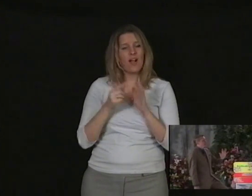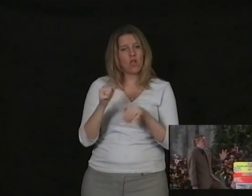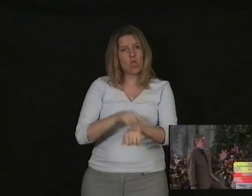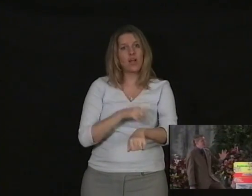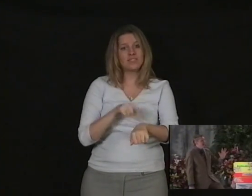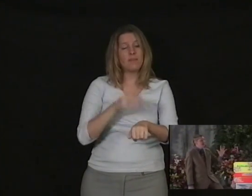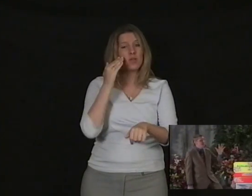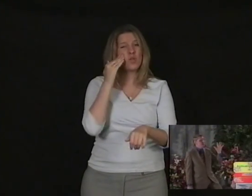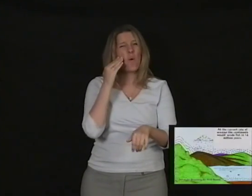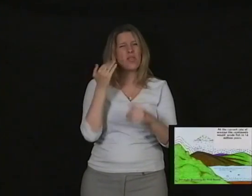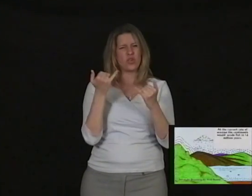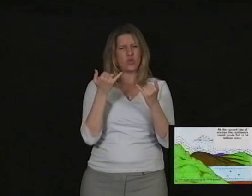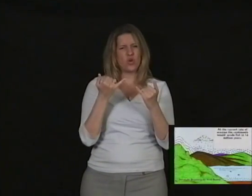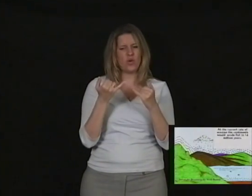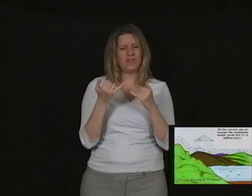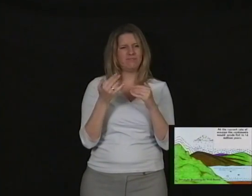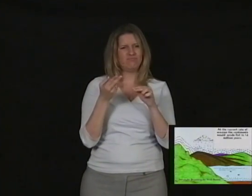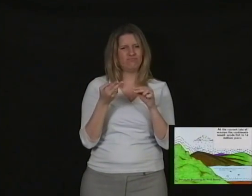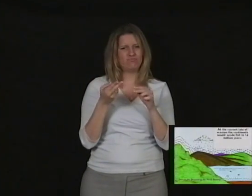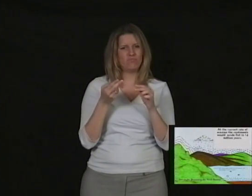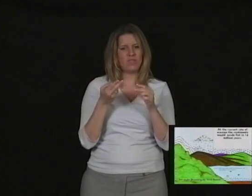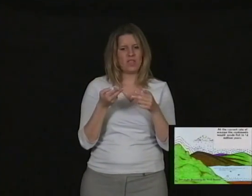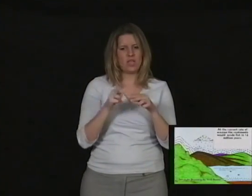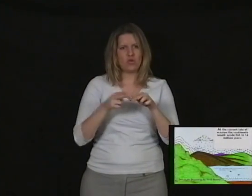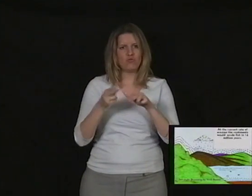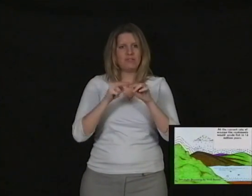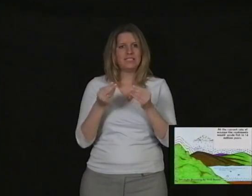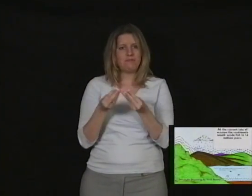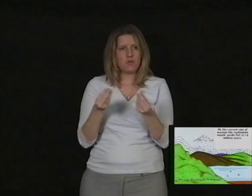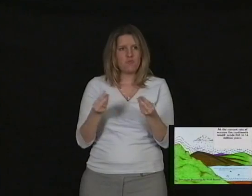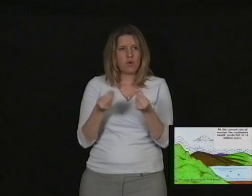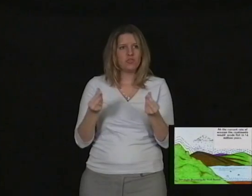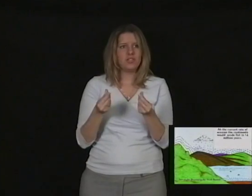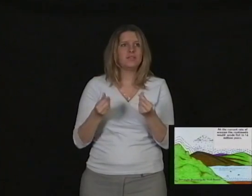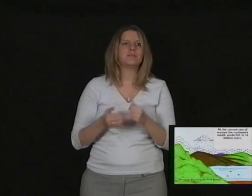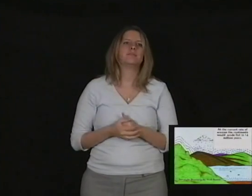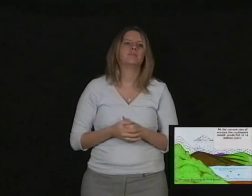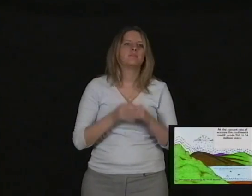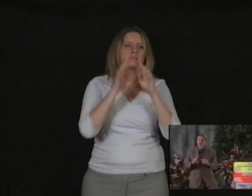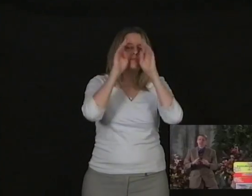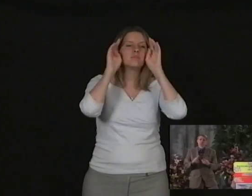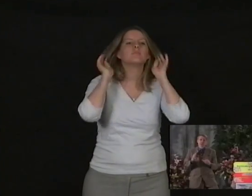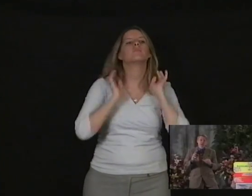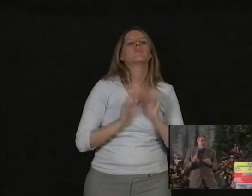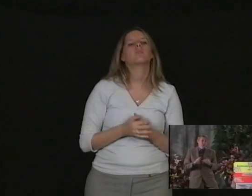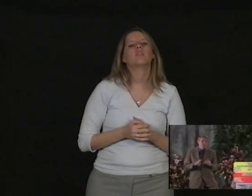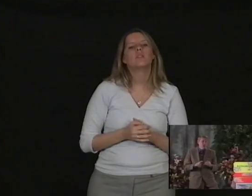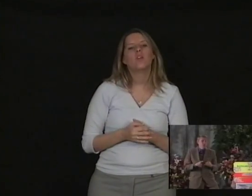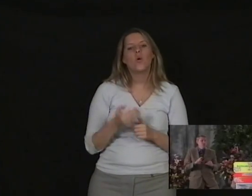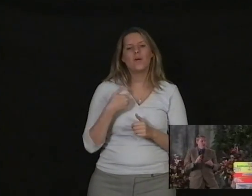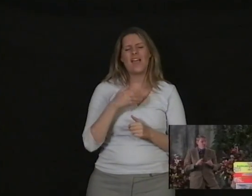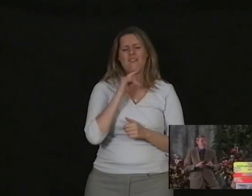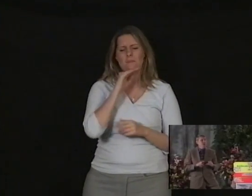rate of erosion, the continents are going to erode flat in 14 million years? We have mudslides,